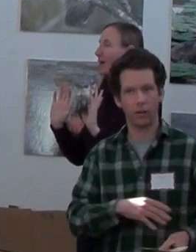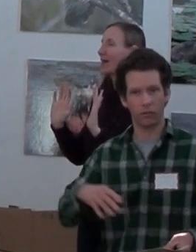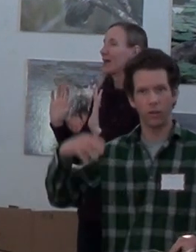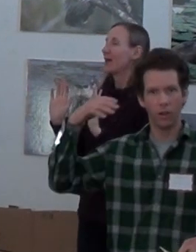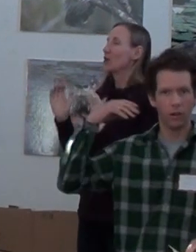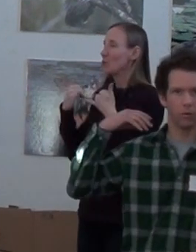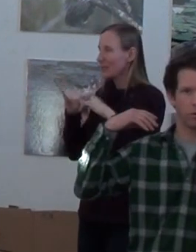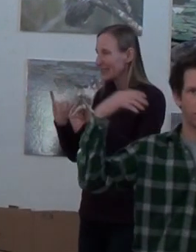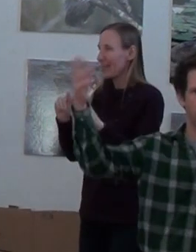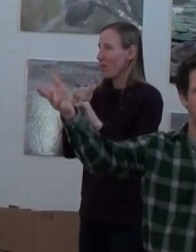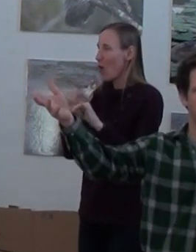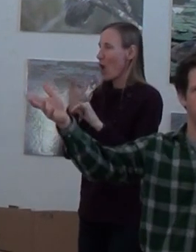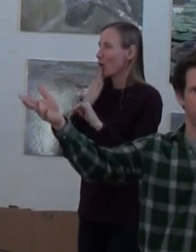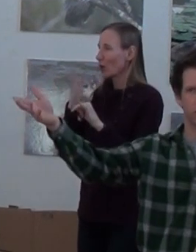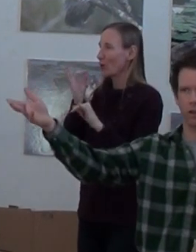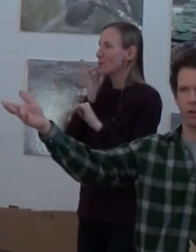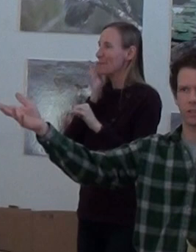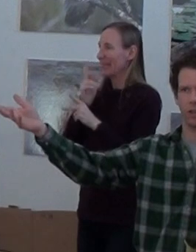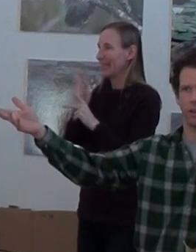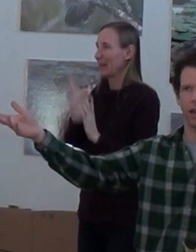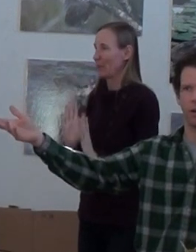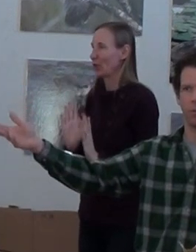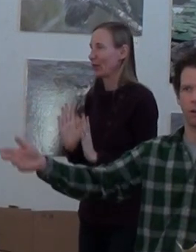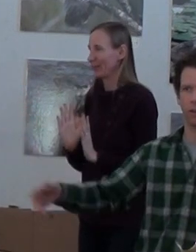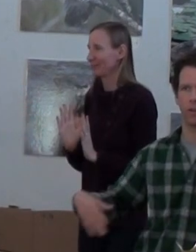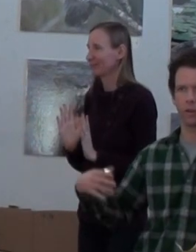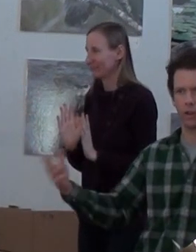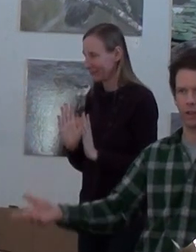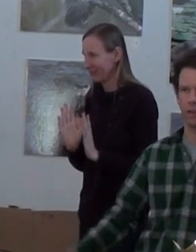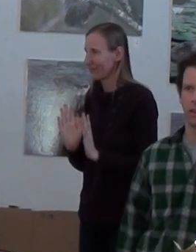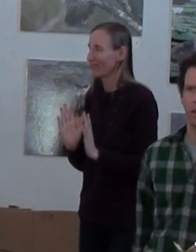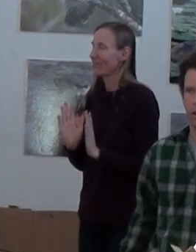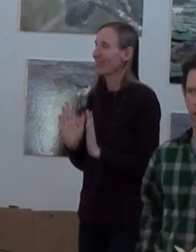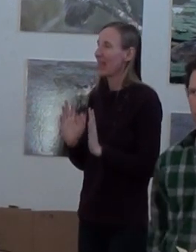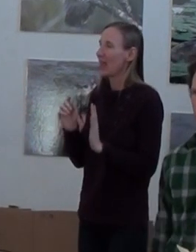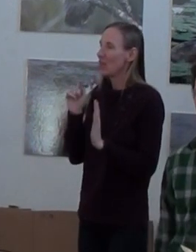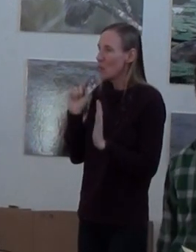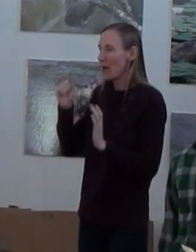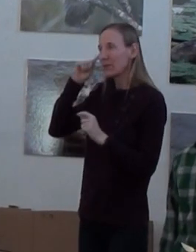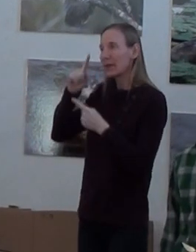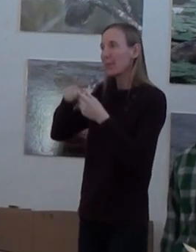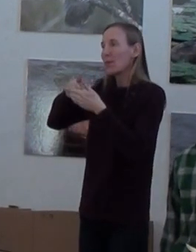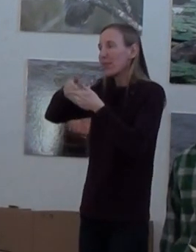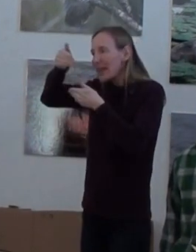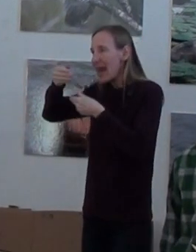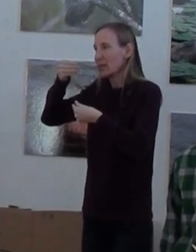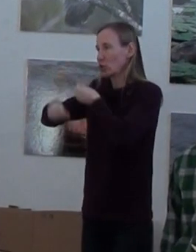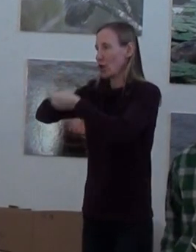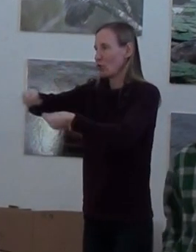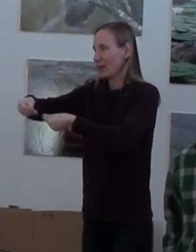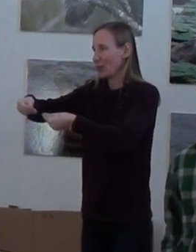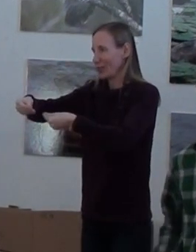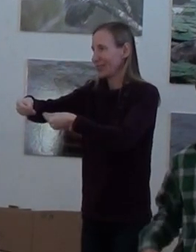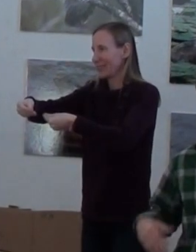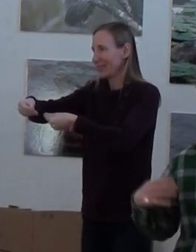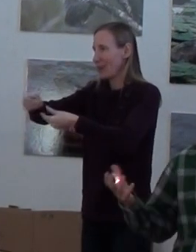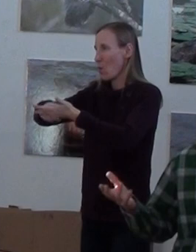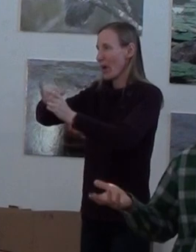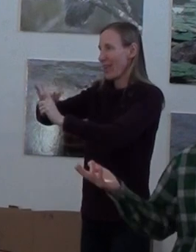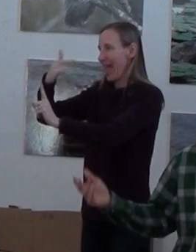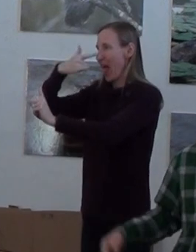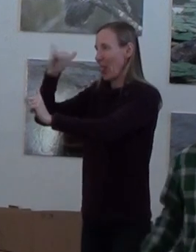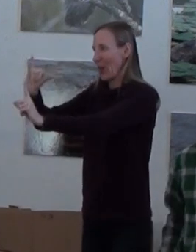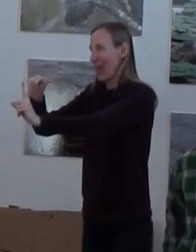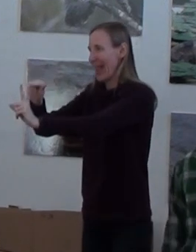into later, is what are we thinking for the next generation? What is it going to look like? Because the reality is that the silver bullet, you know, the